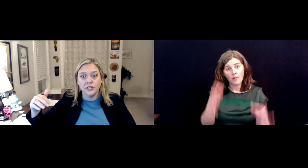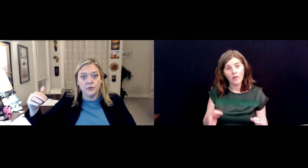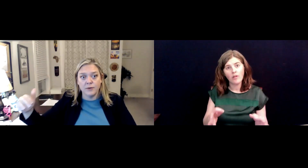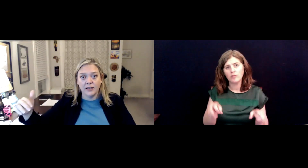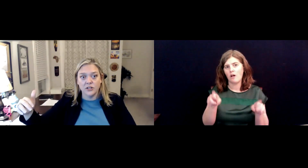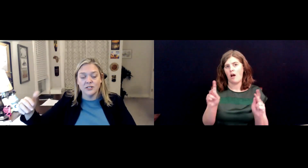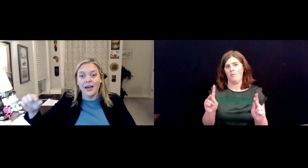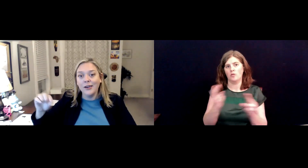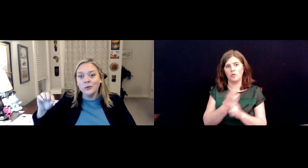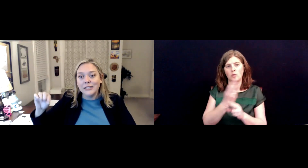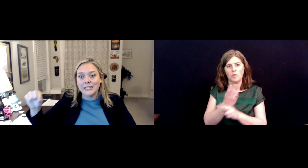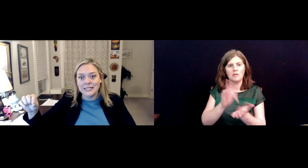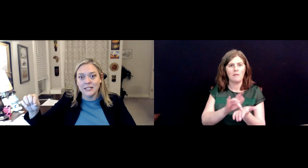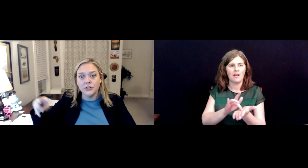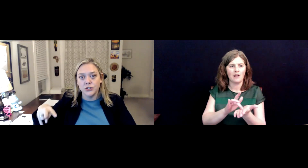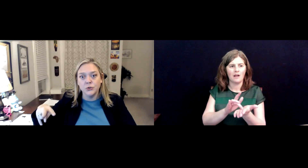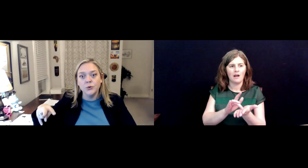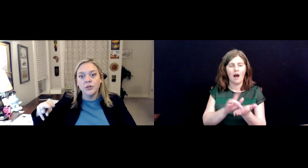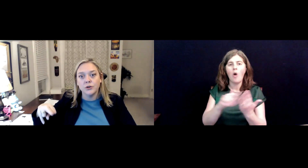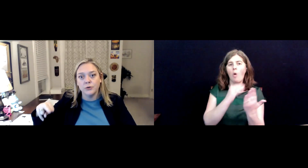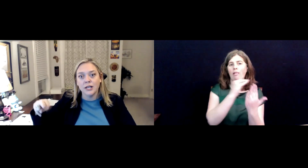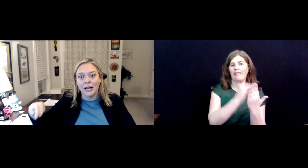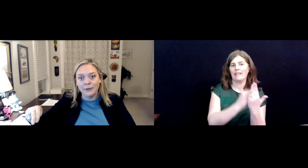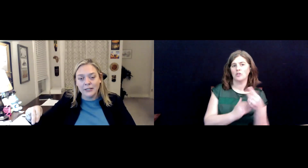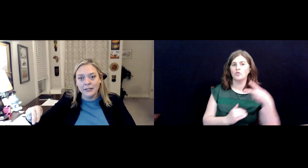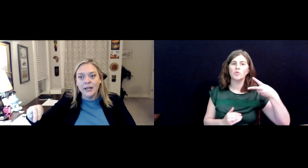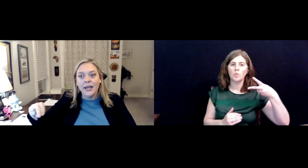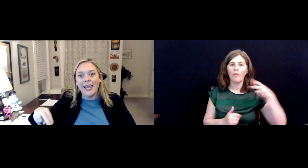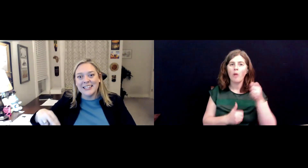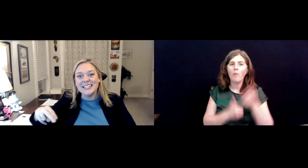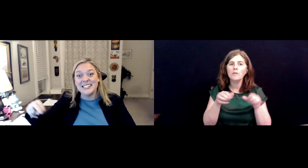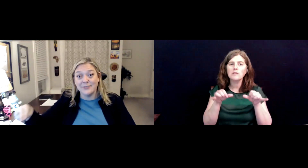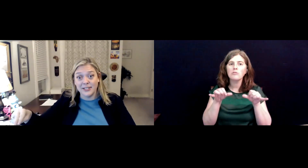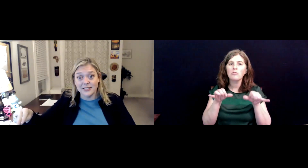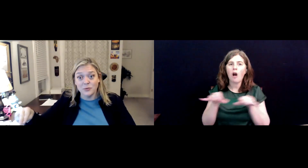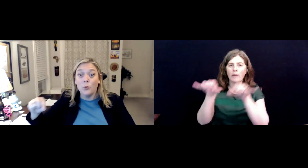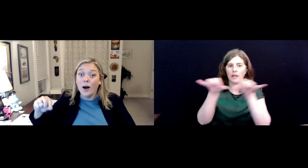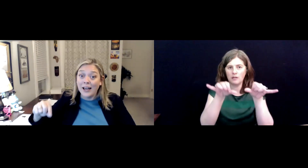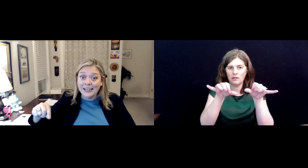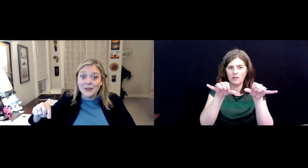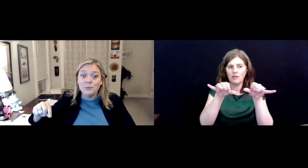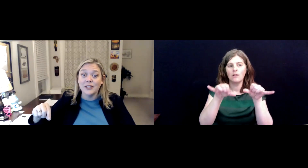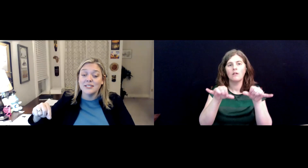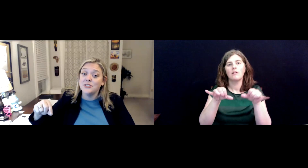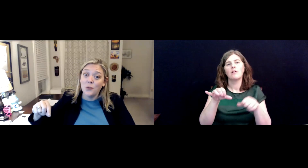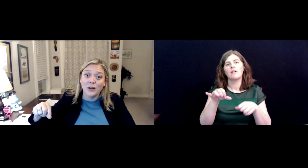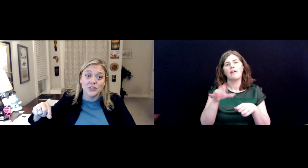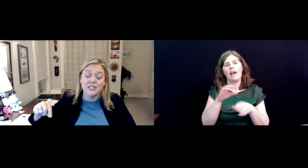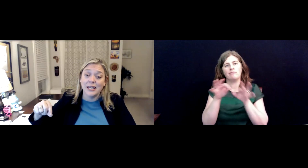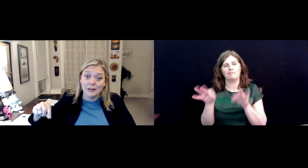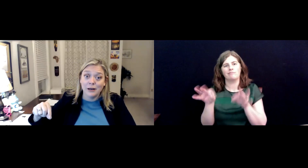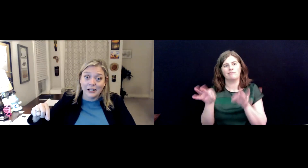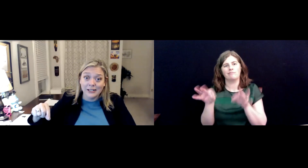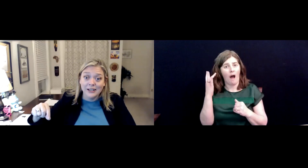opportunity to use medications. I only listed the two that are most common and the safest. Why? Because I don't want